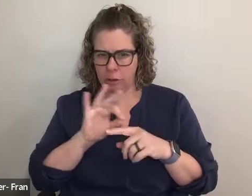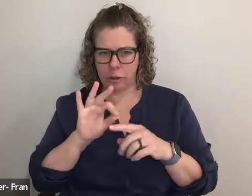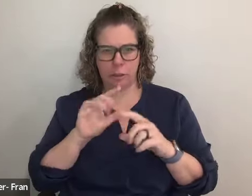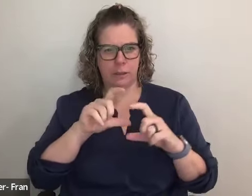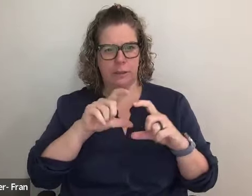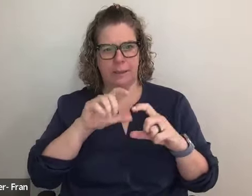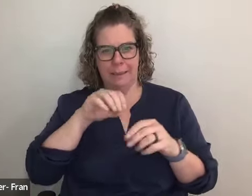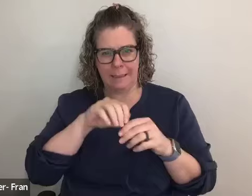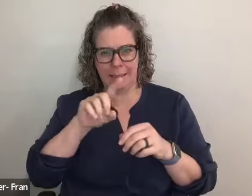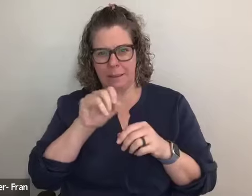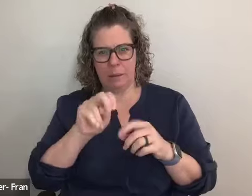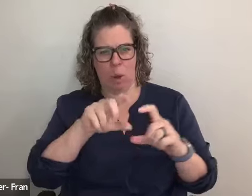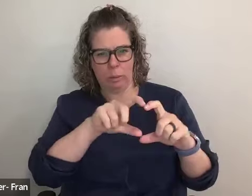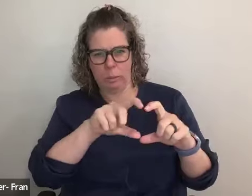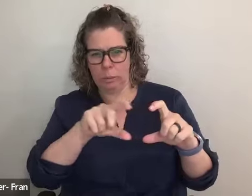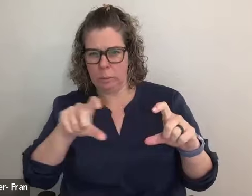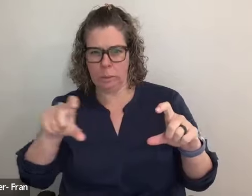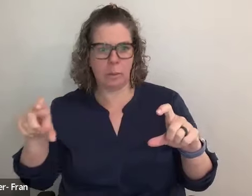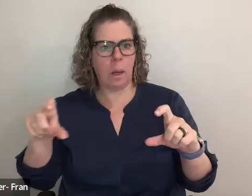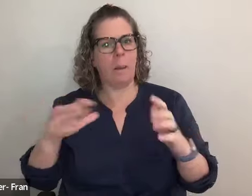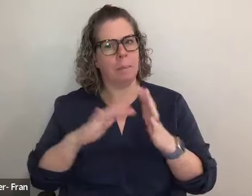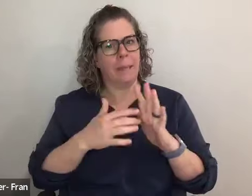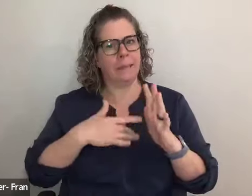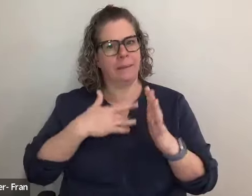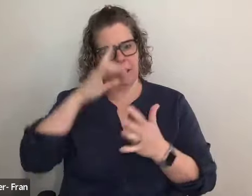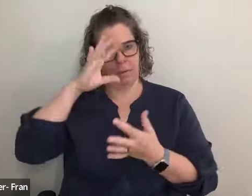And connected to your sense of well-being.